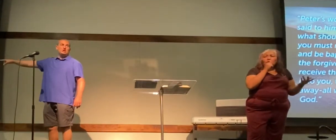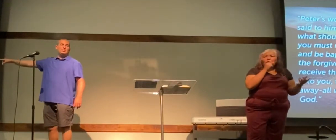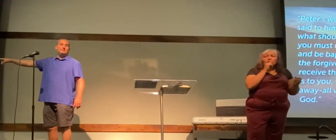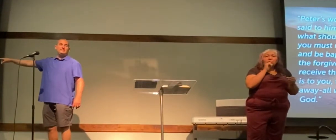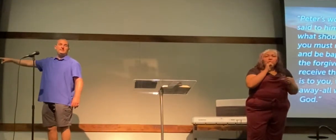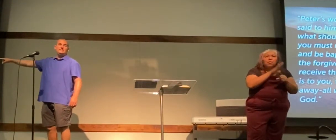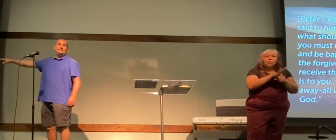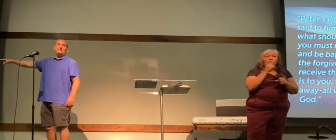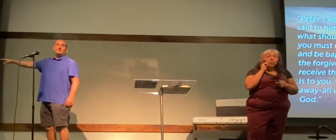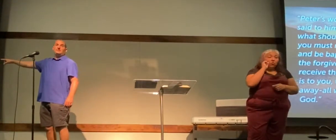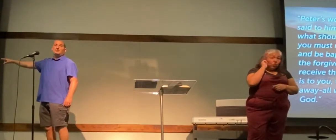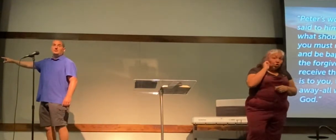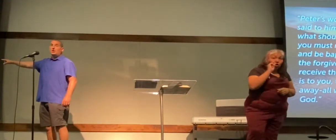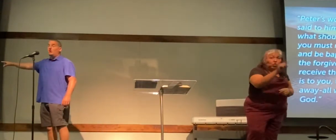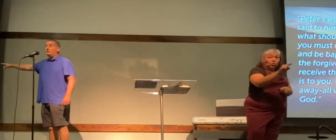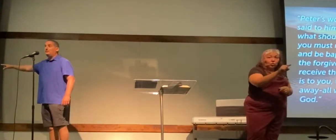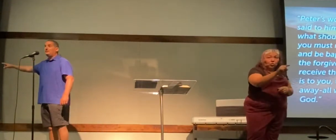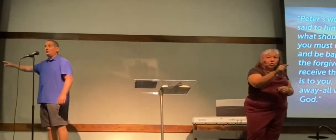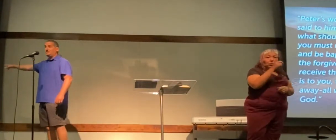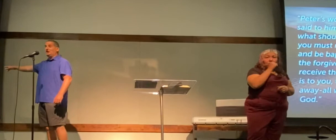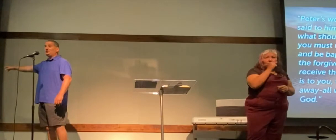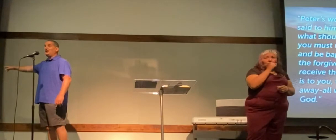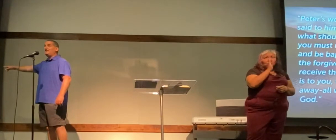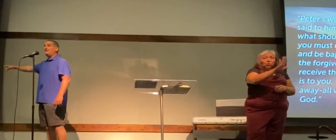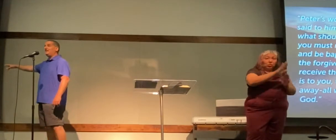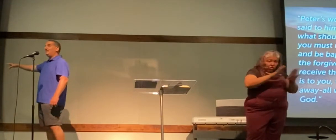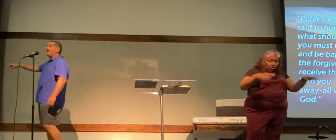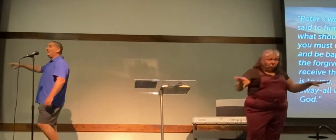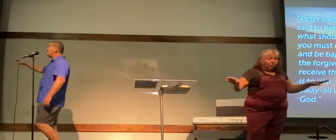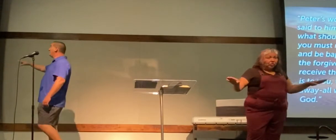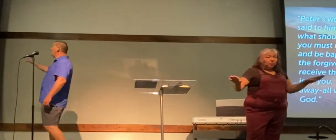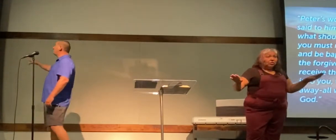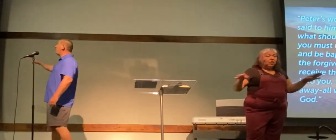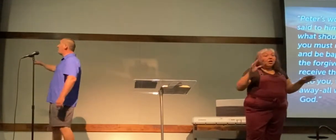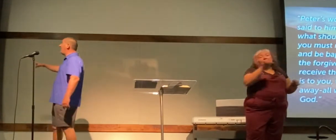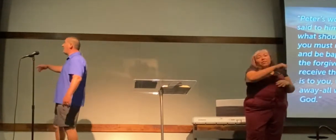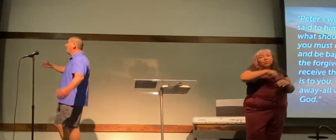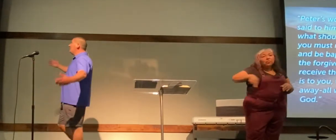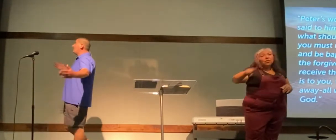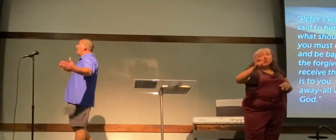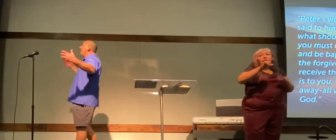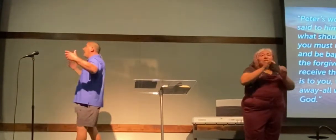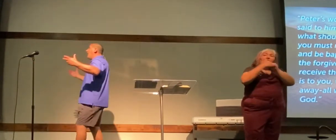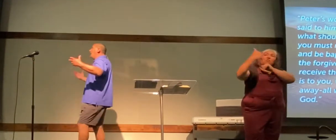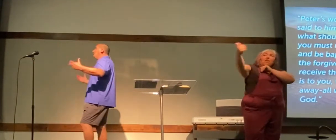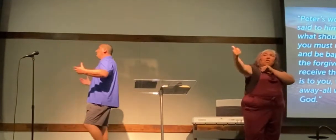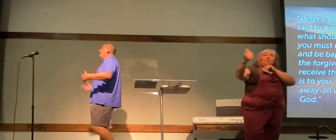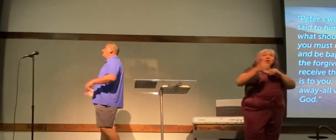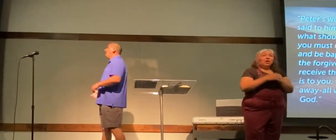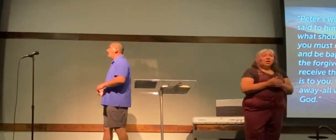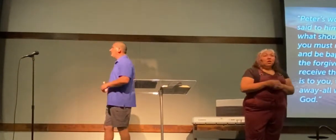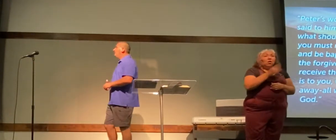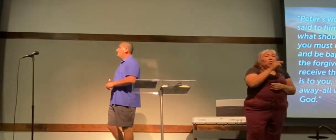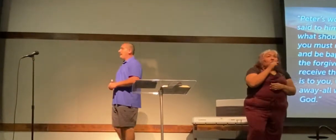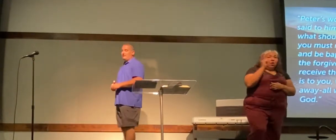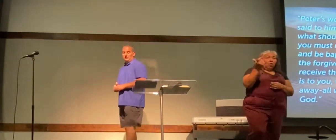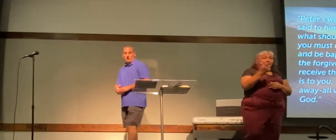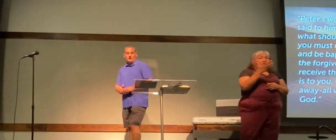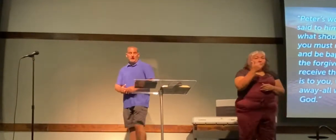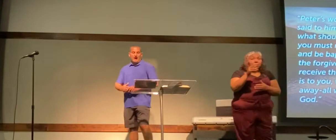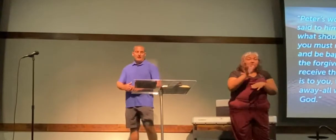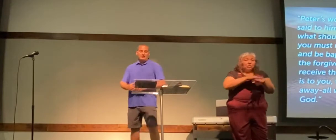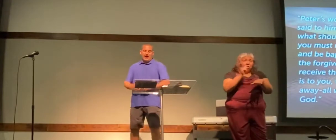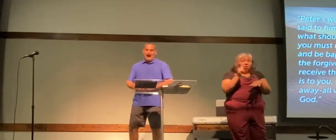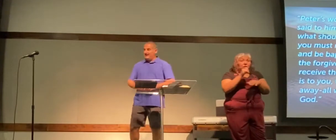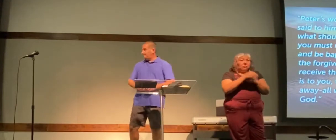you? Who? Your children? And to those far away, right? All who have been called by the